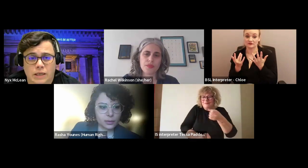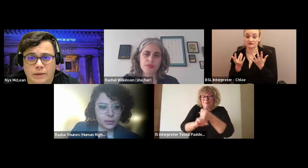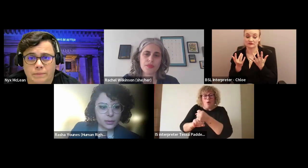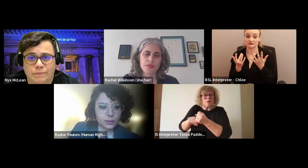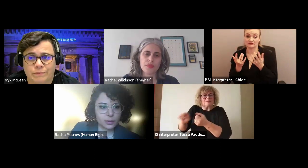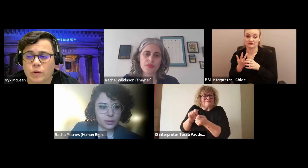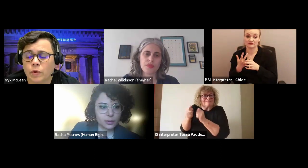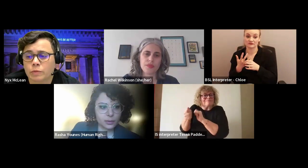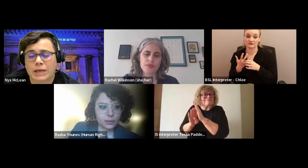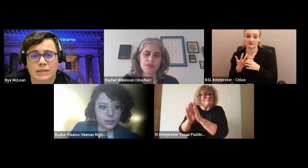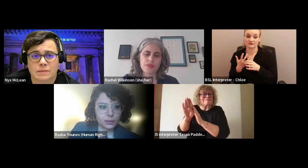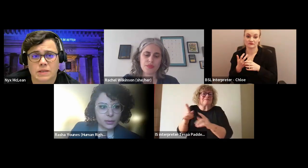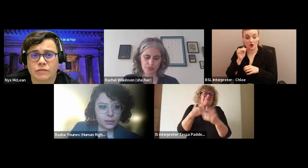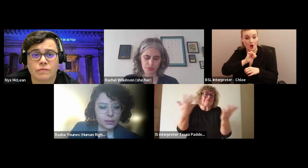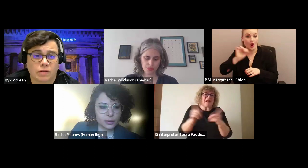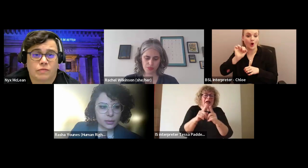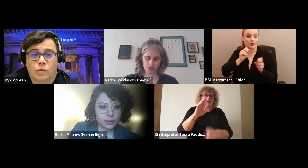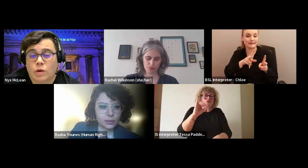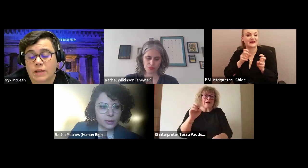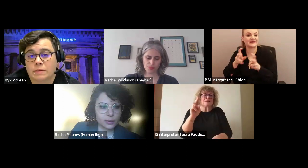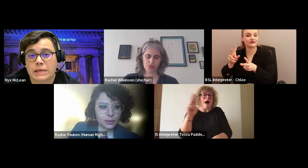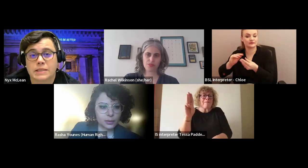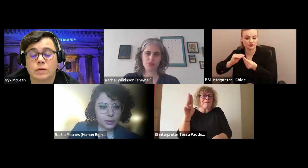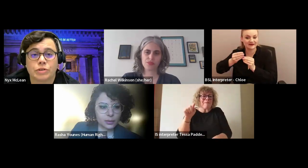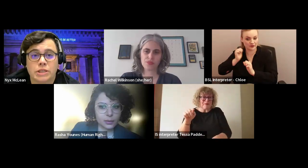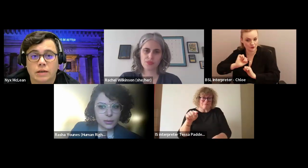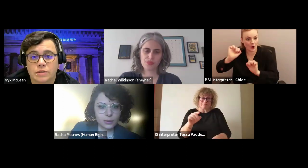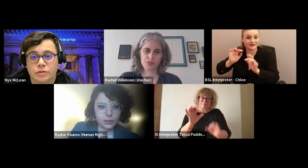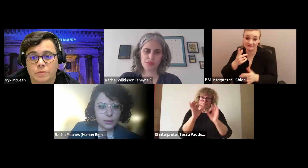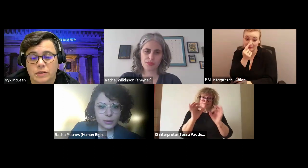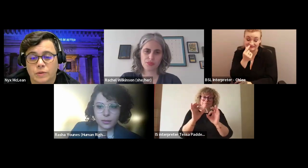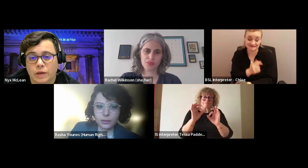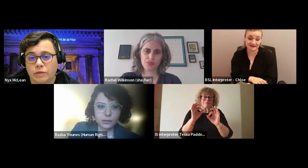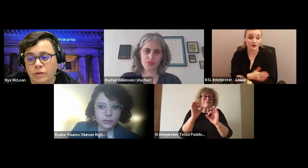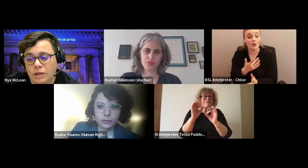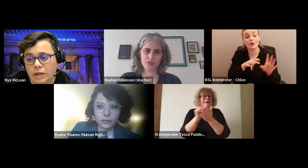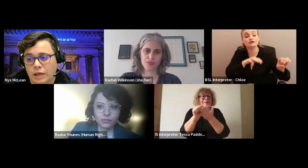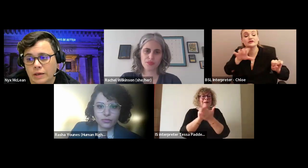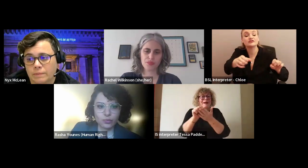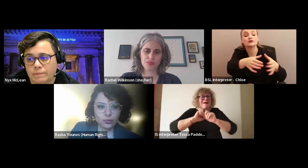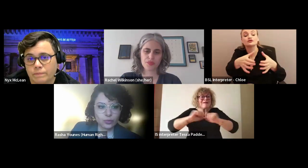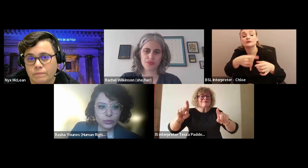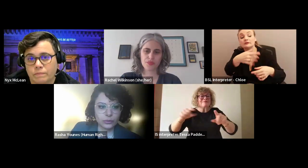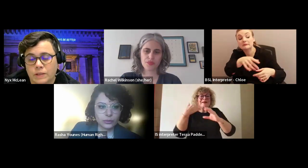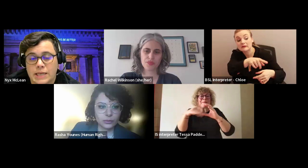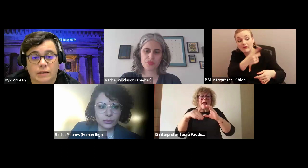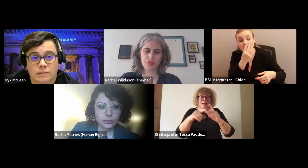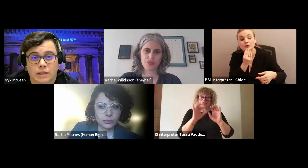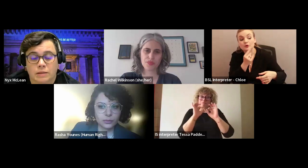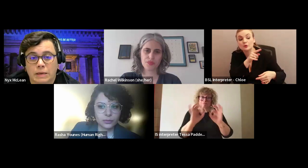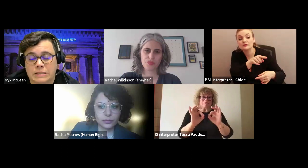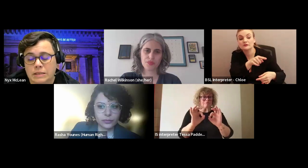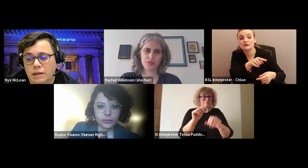Building your own mechanisms if you have that capacity, or reaching out to groups that do have the